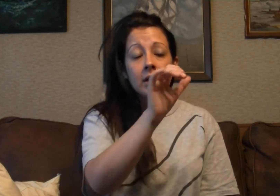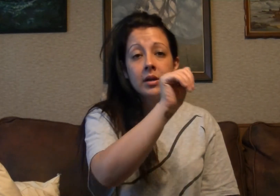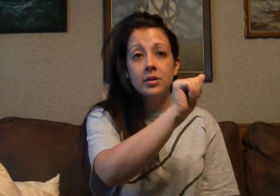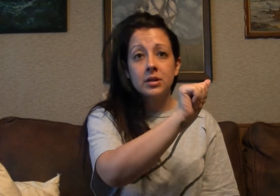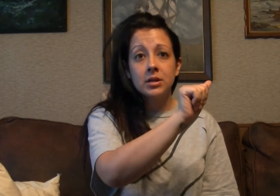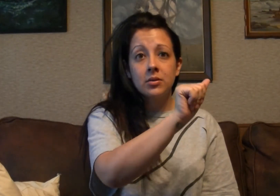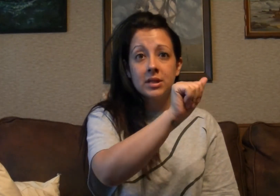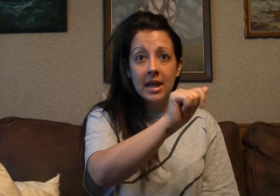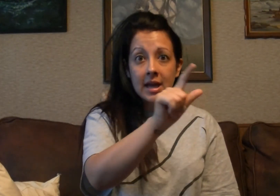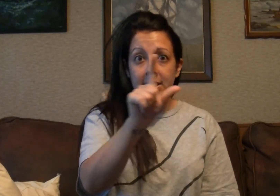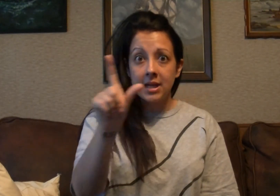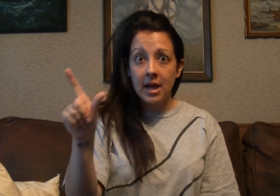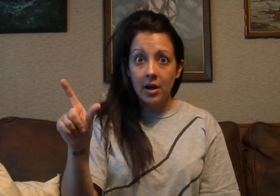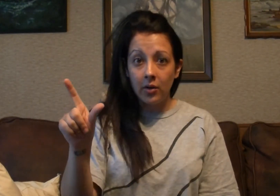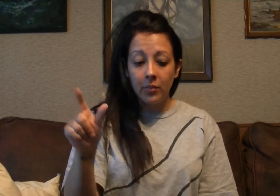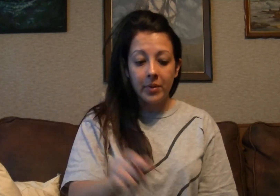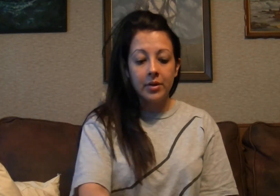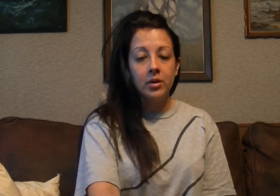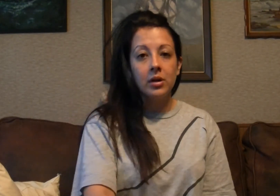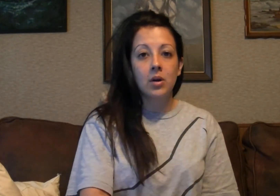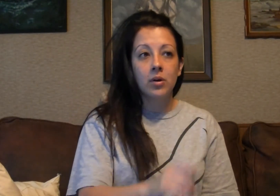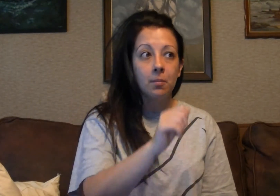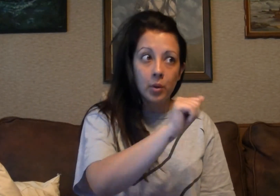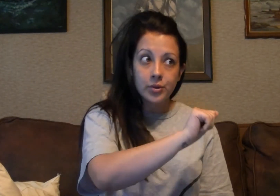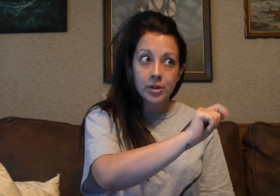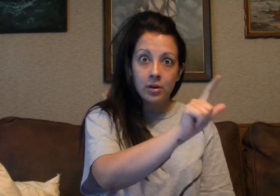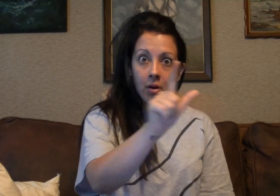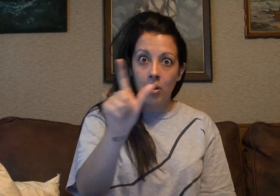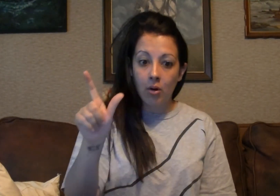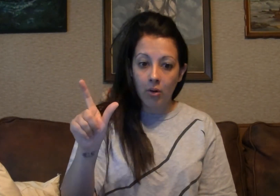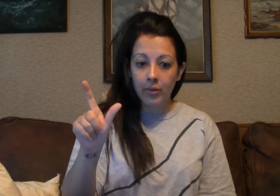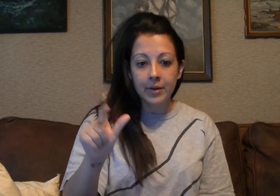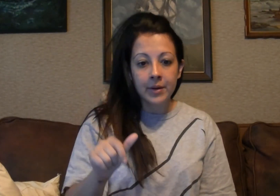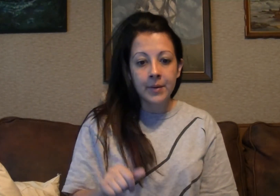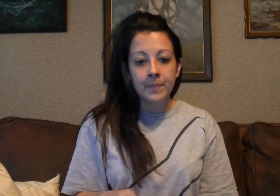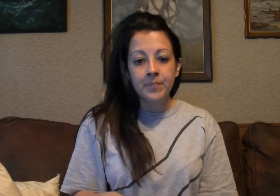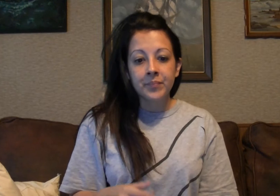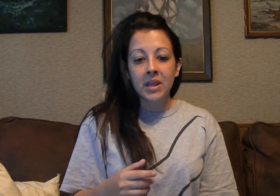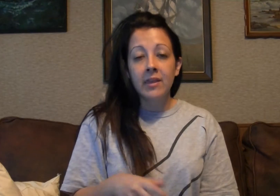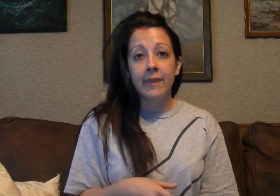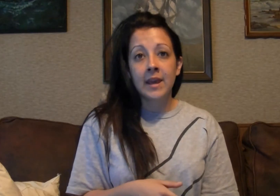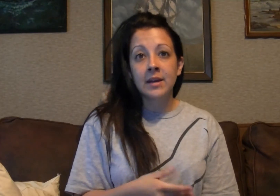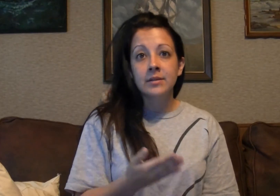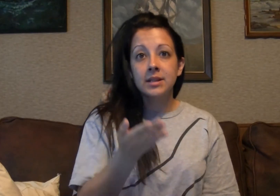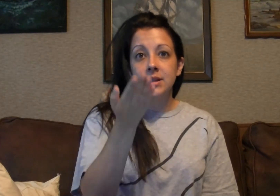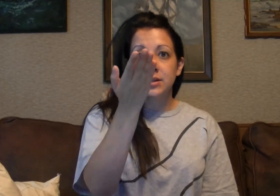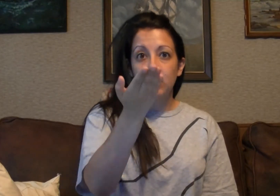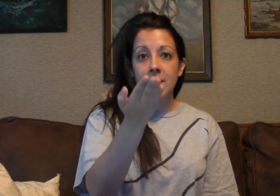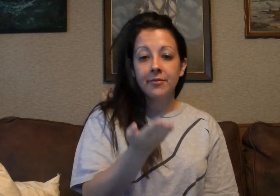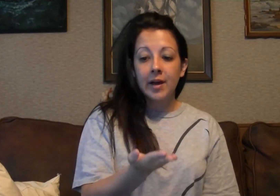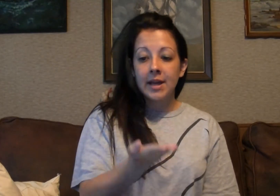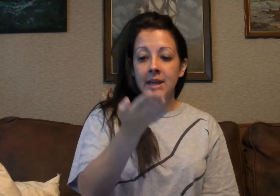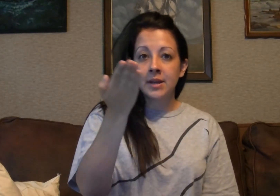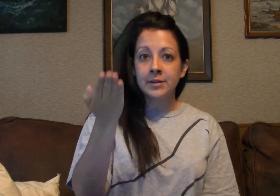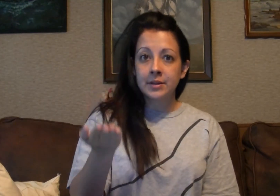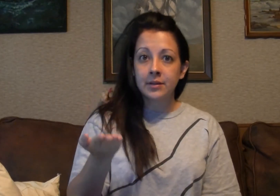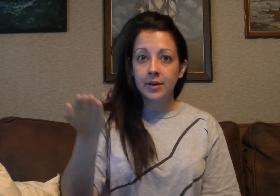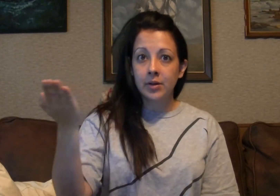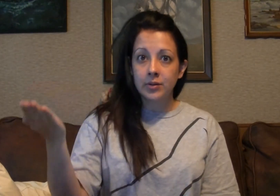It's because it goes A to L, but you kind of want to motion all. Things is a right flat hand that goes